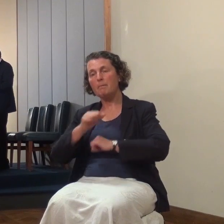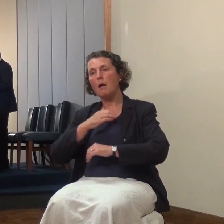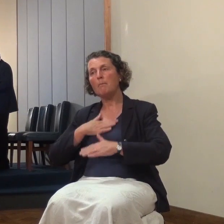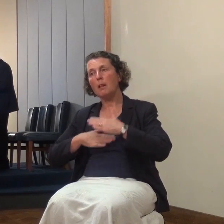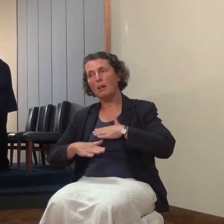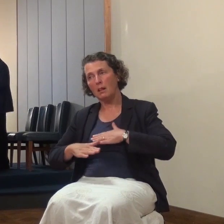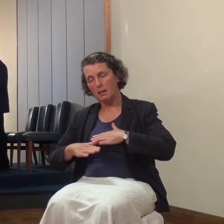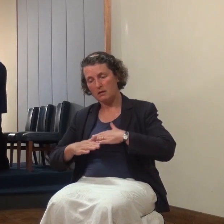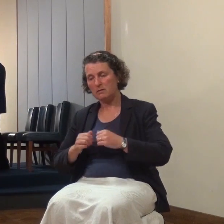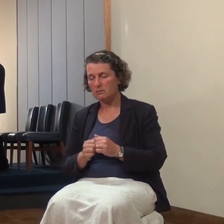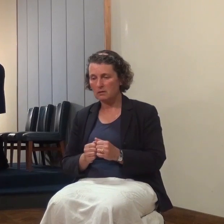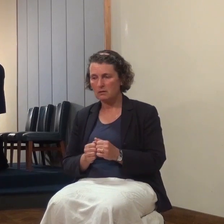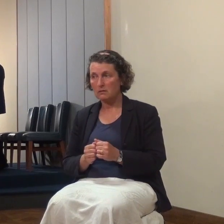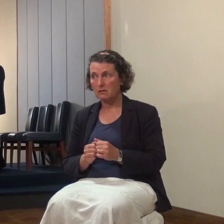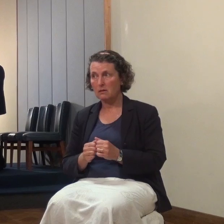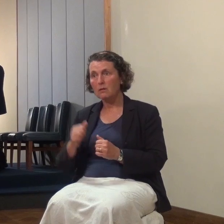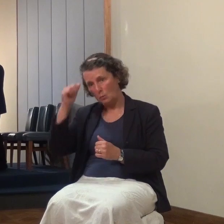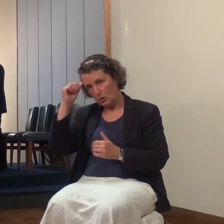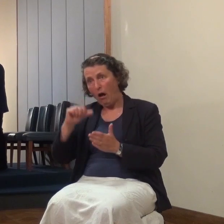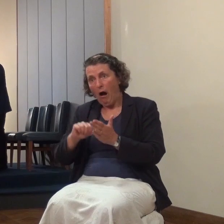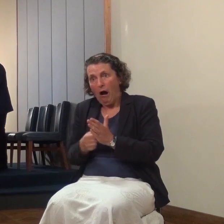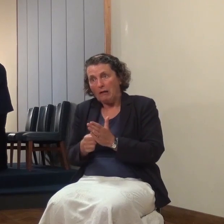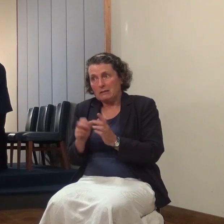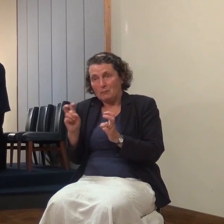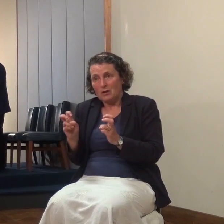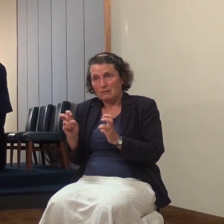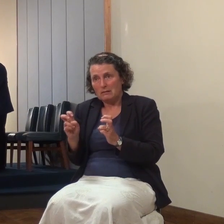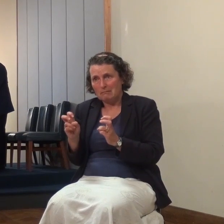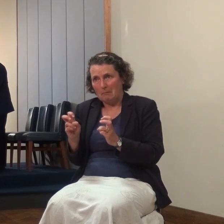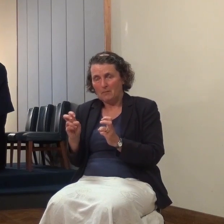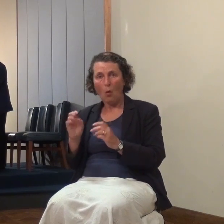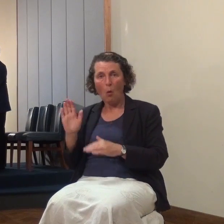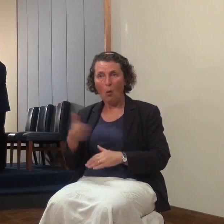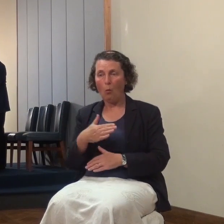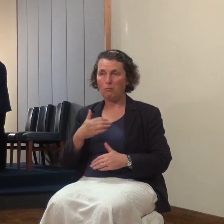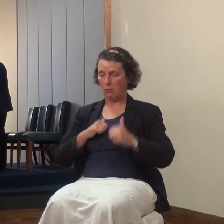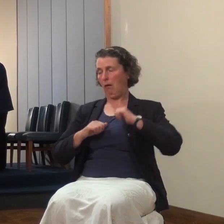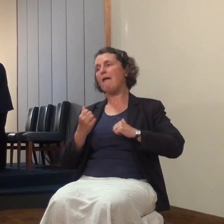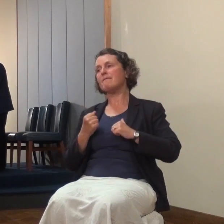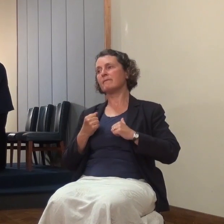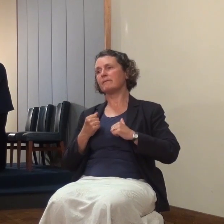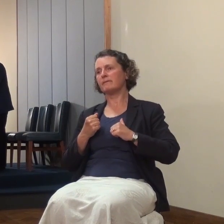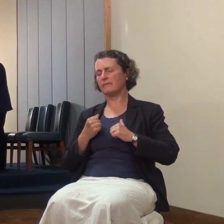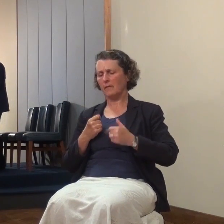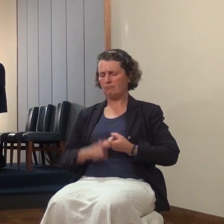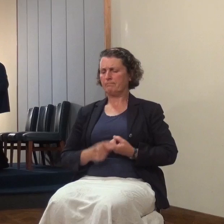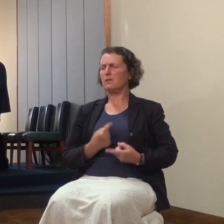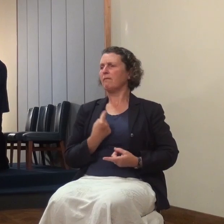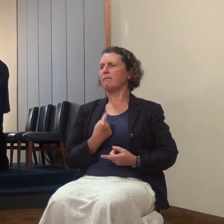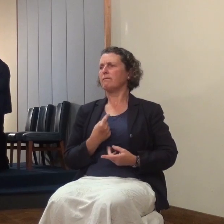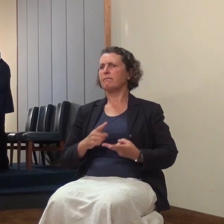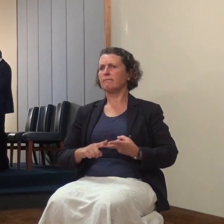hear, isn't it? But necessary. All given to pride, arrogance, self-sufficiency, stubbornness and vanity.